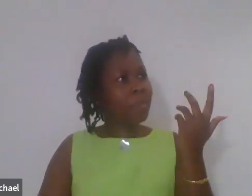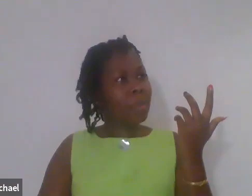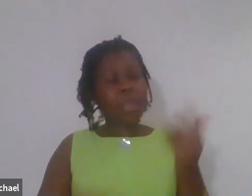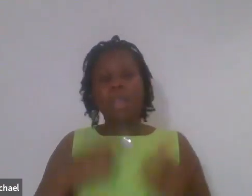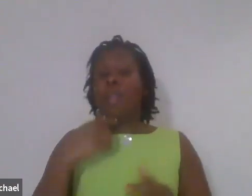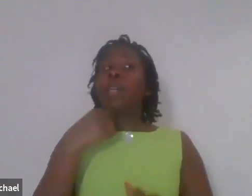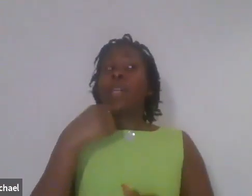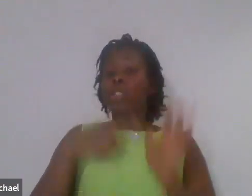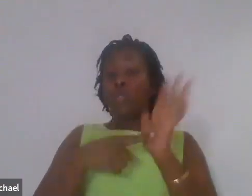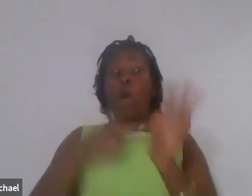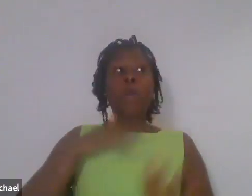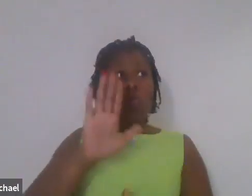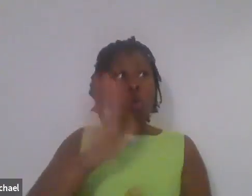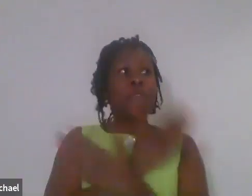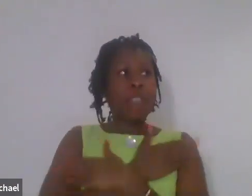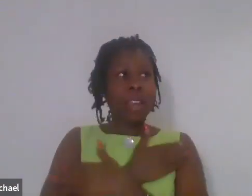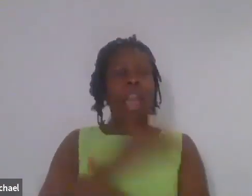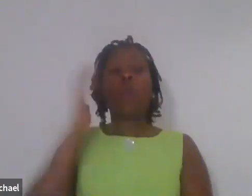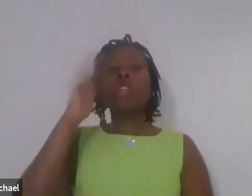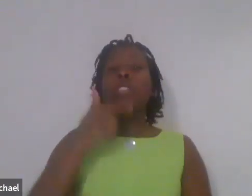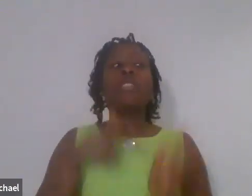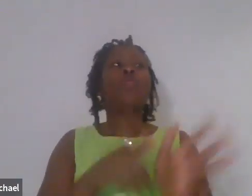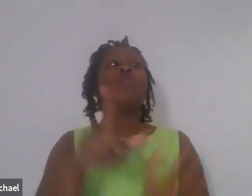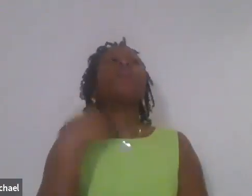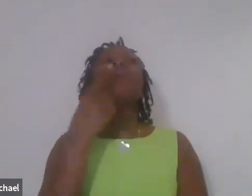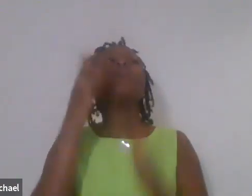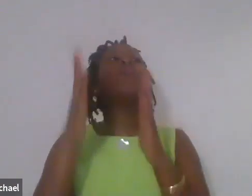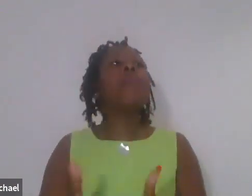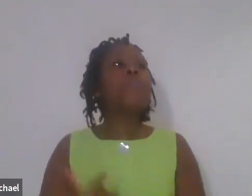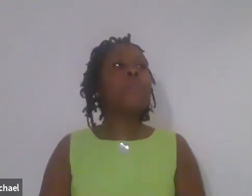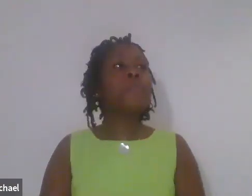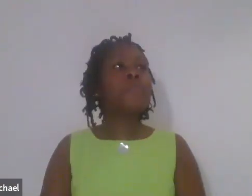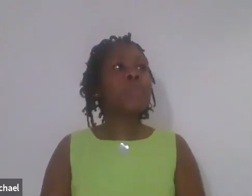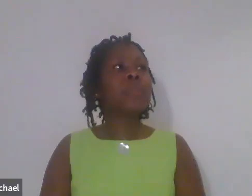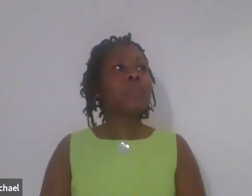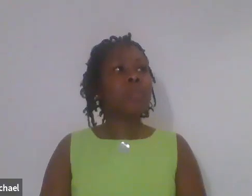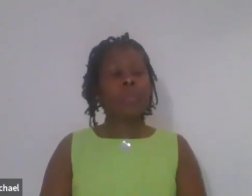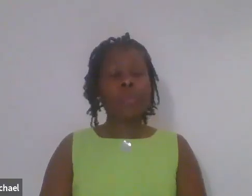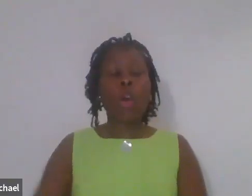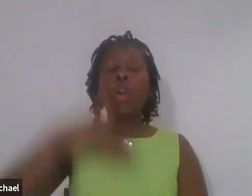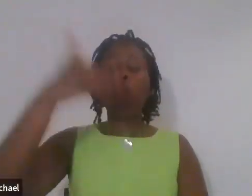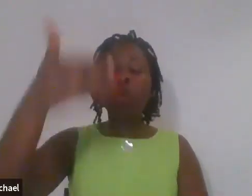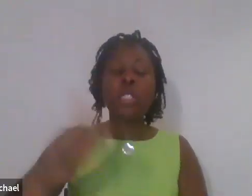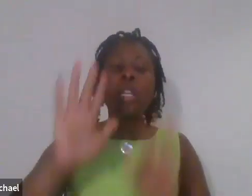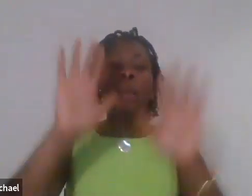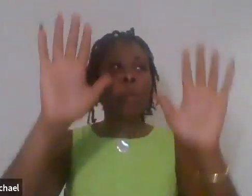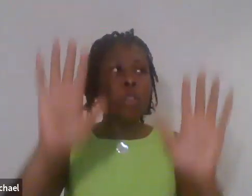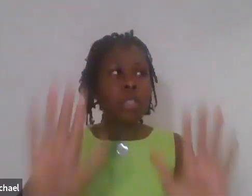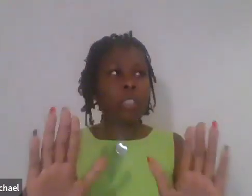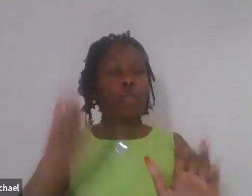There's something. Show me your friend. How to say? Show me your friends, and I know who you are. Important. It's